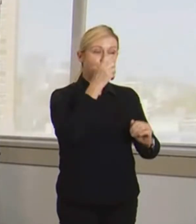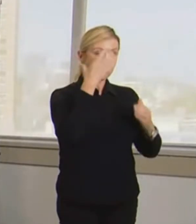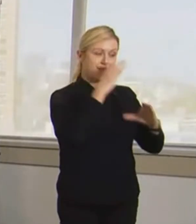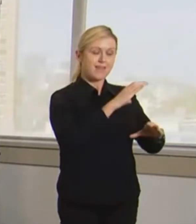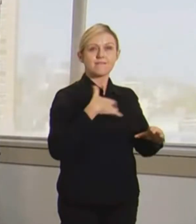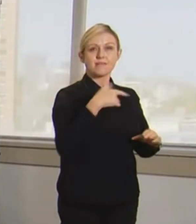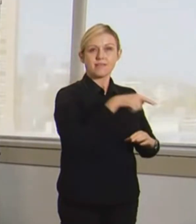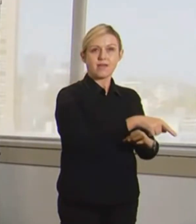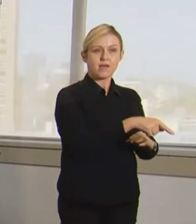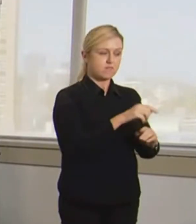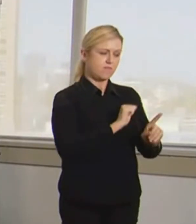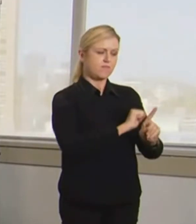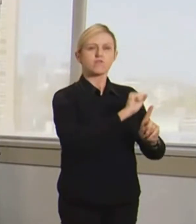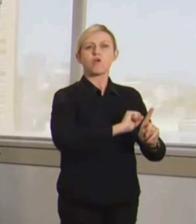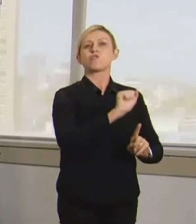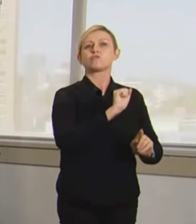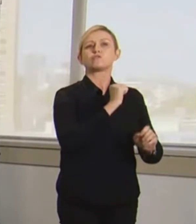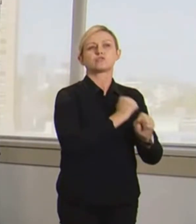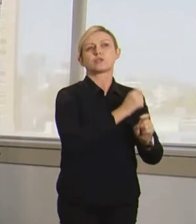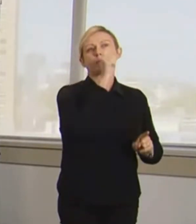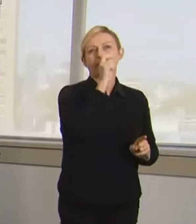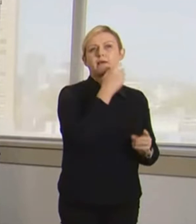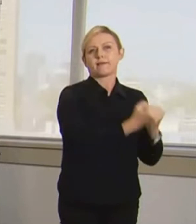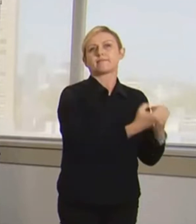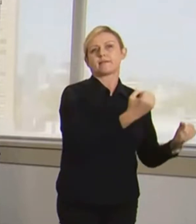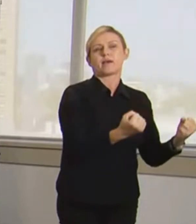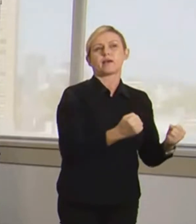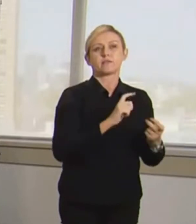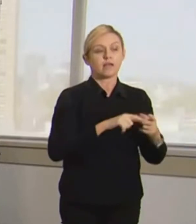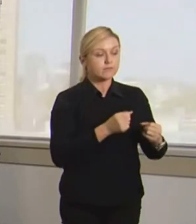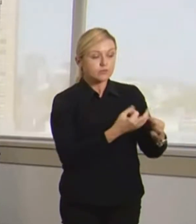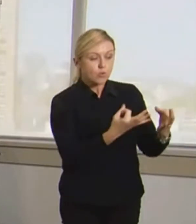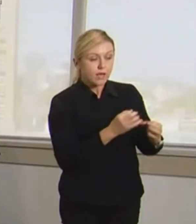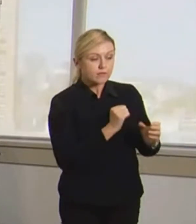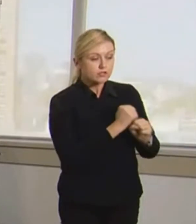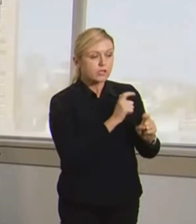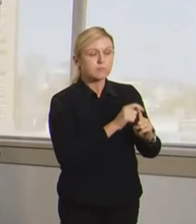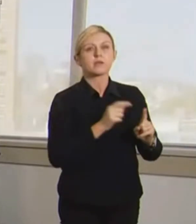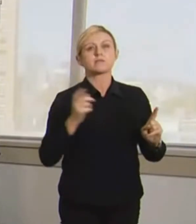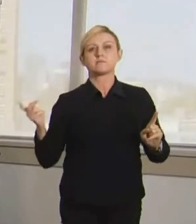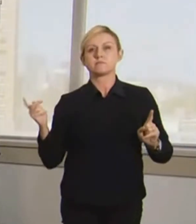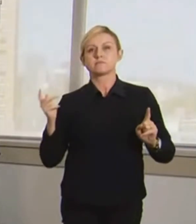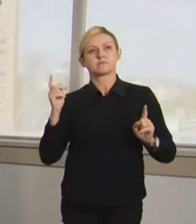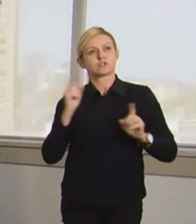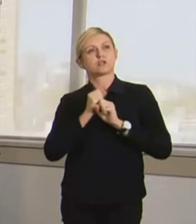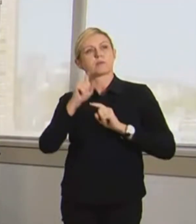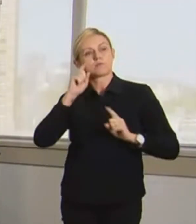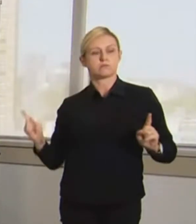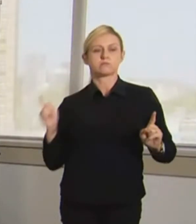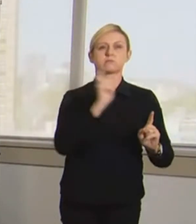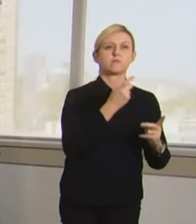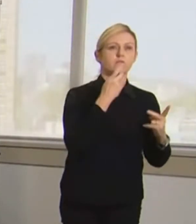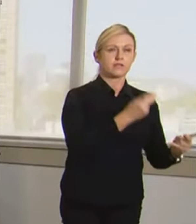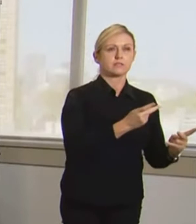care facilities, when somebody doesn't have a GP, obviously get a GP to come in and look after them, but there have been no GPs entering